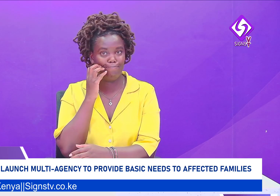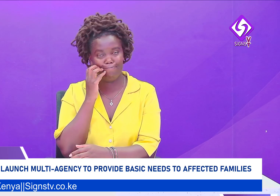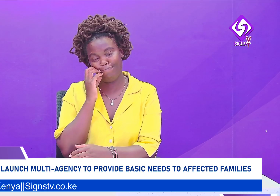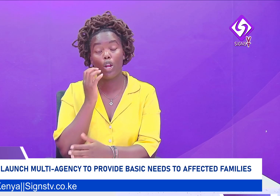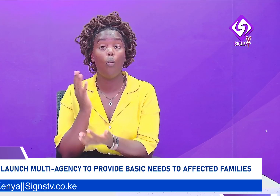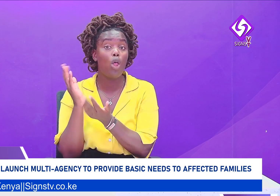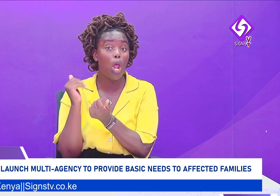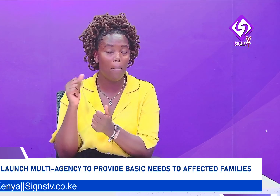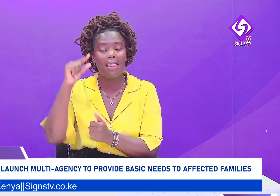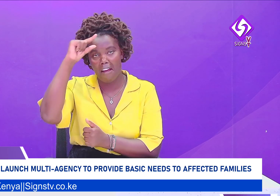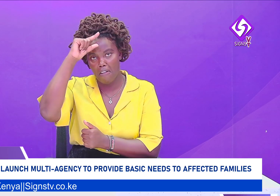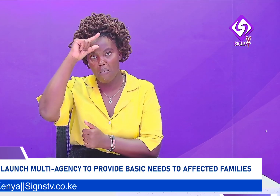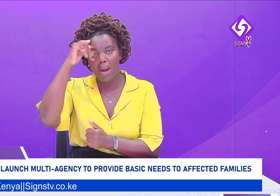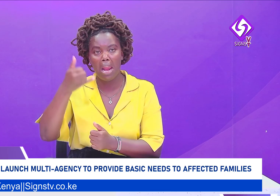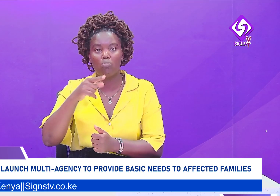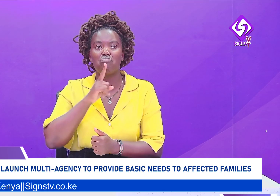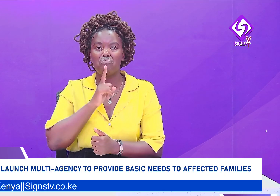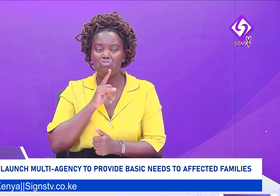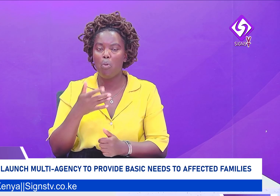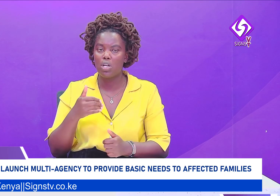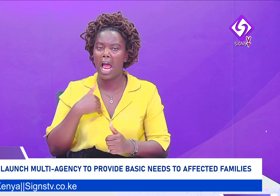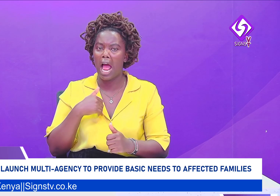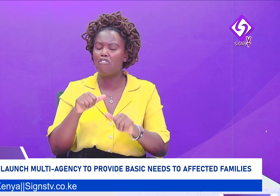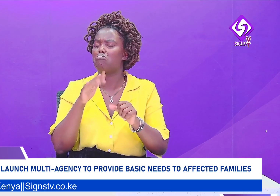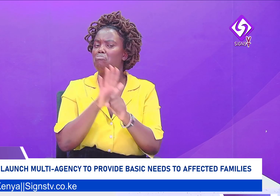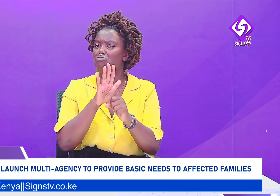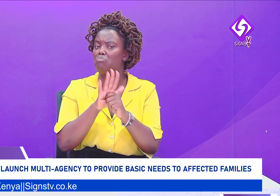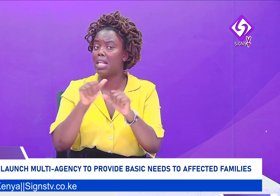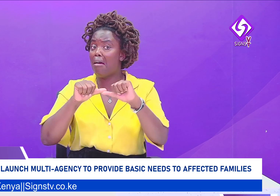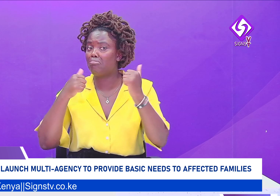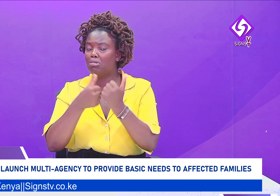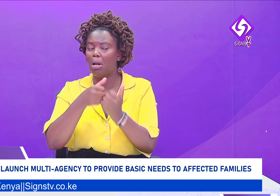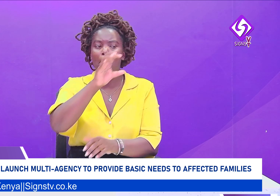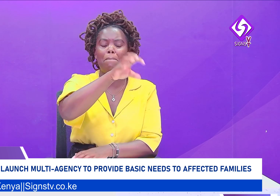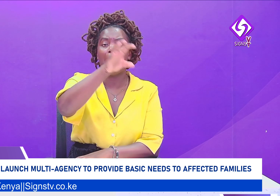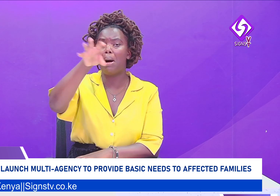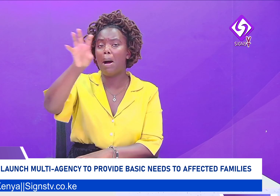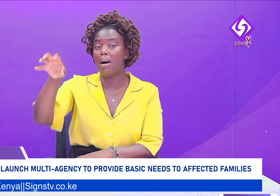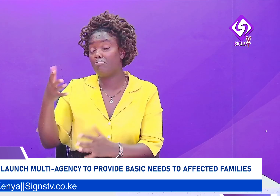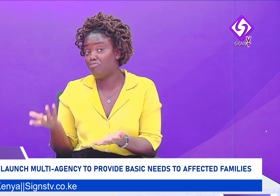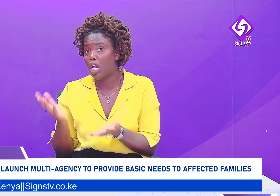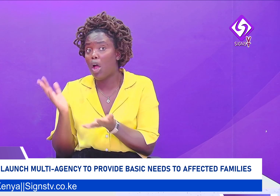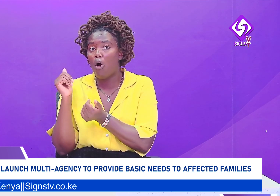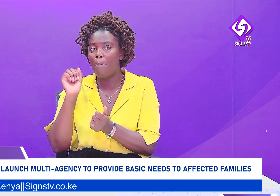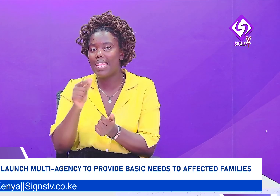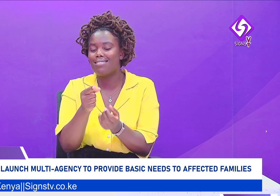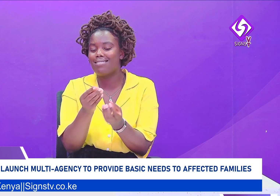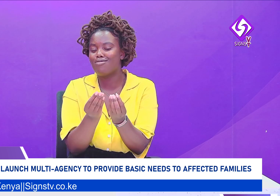This is such a sad situation, and we hope that the government is going to create a